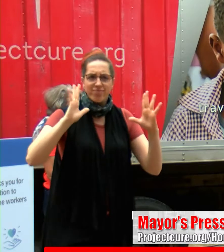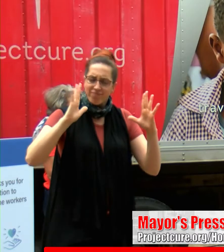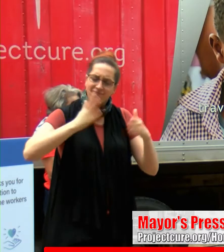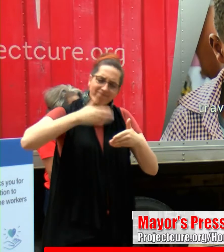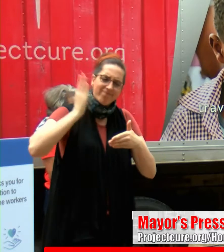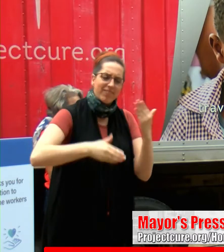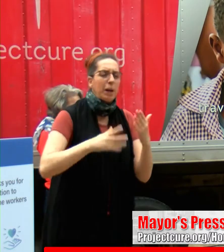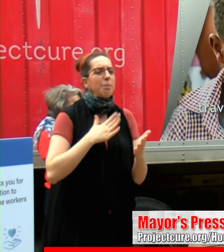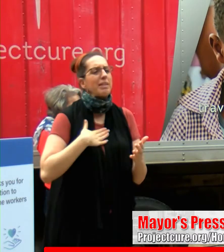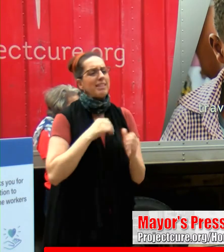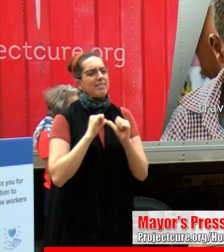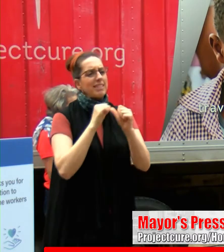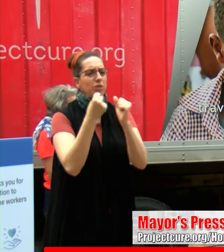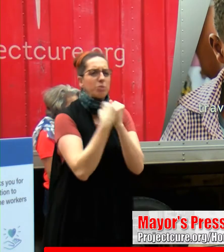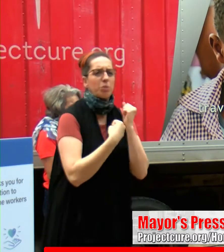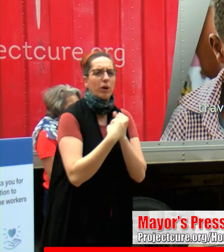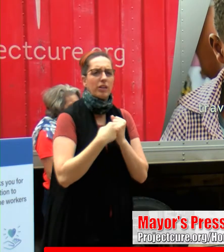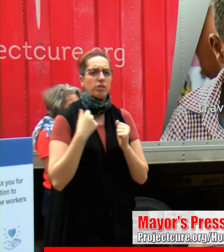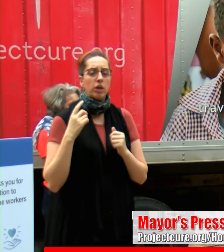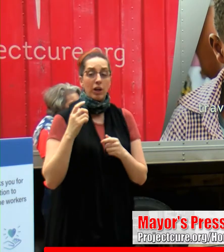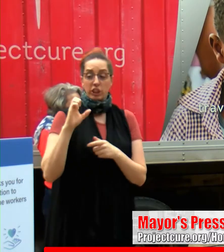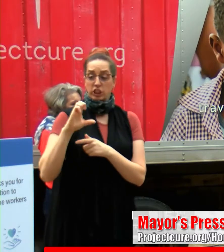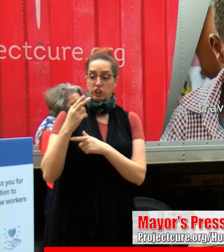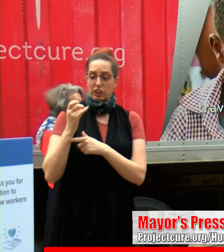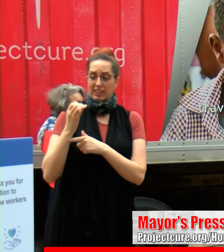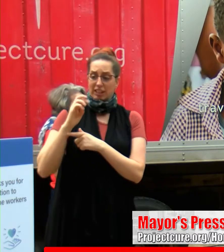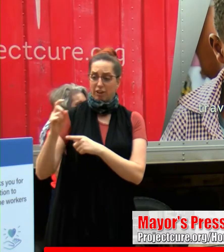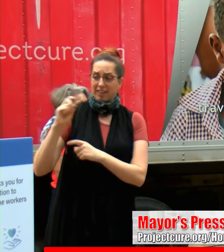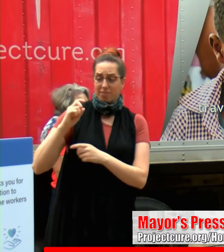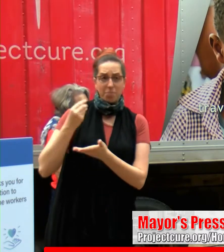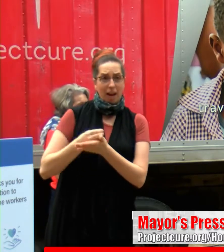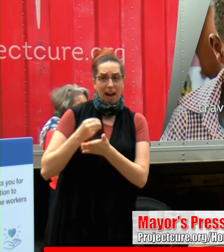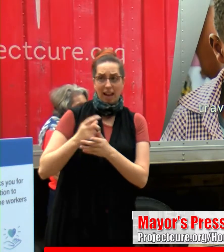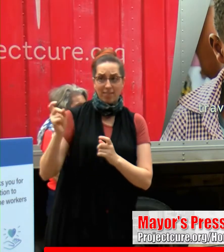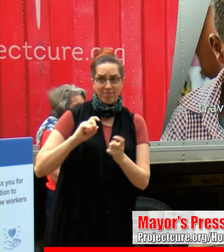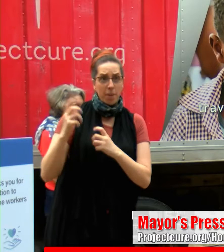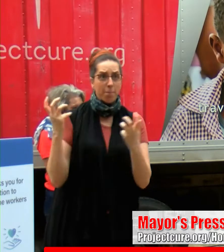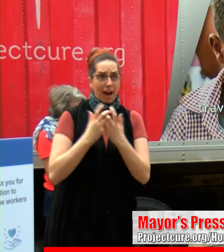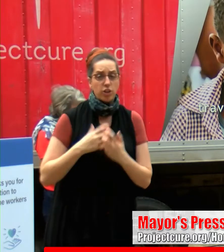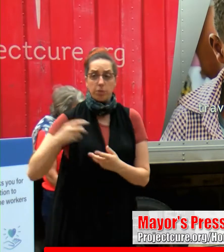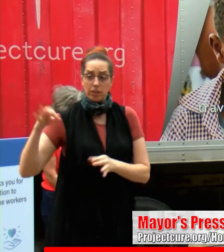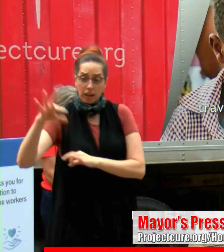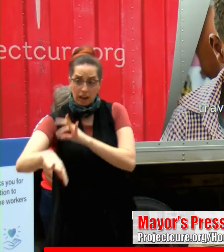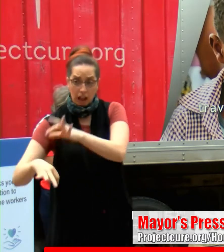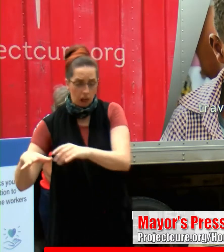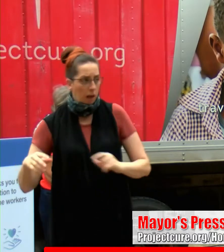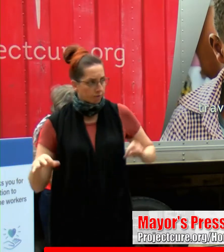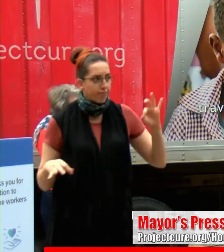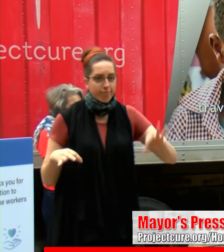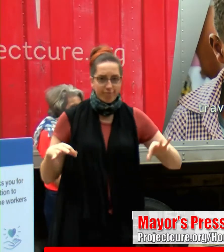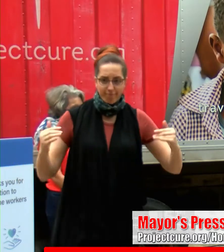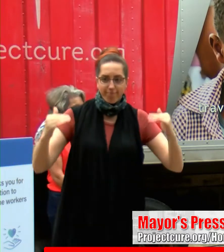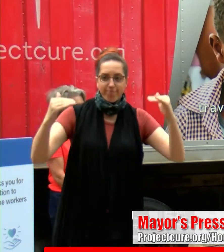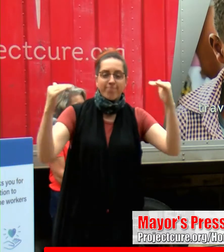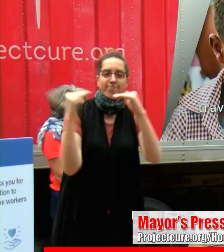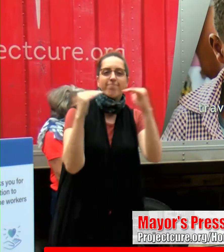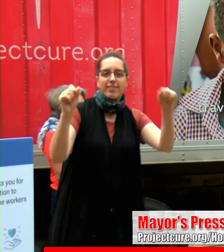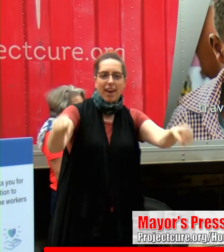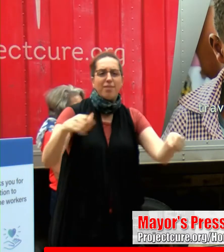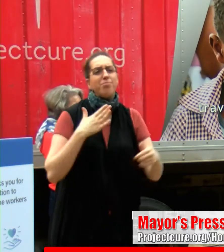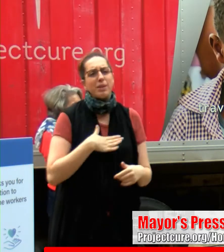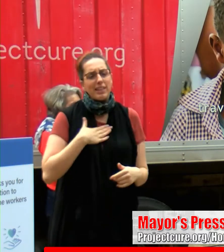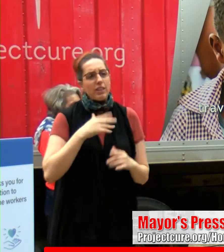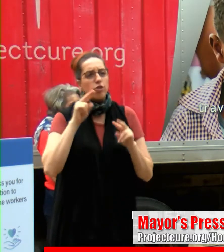us through this wonderful C.U.R.E. grant and matching opportunity through your donations. Those of you who need us, please go to